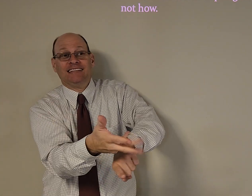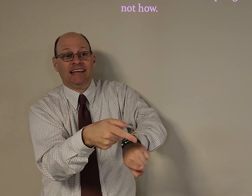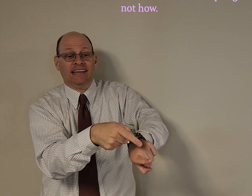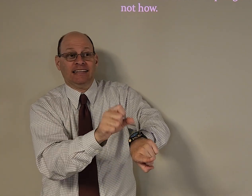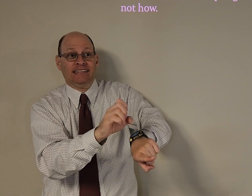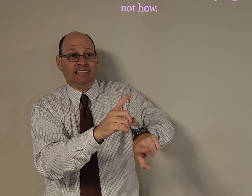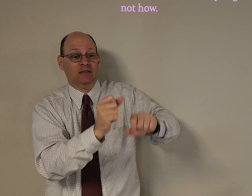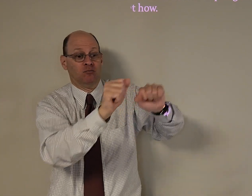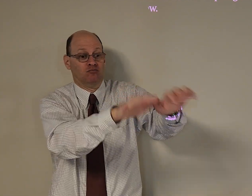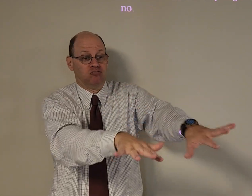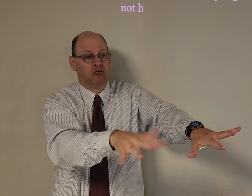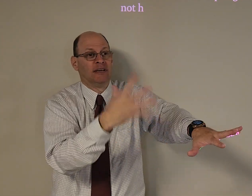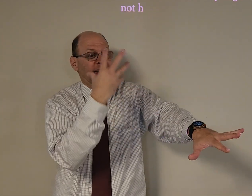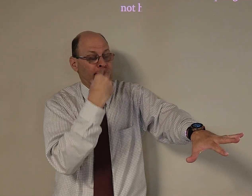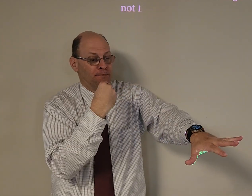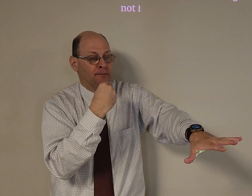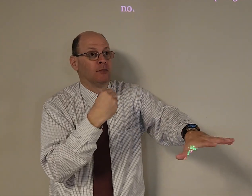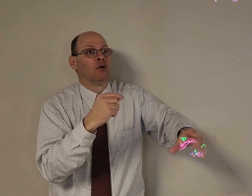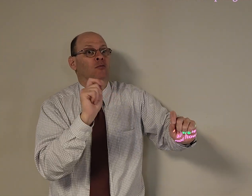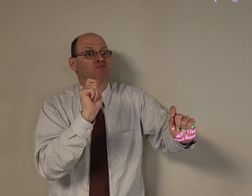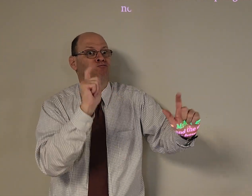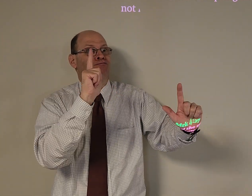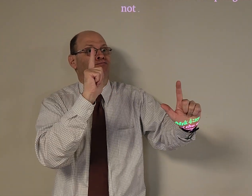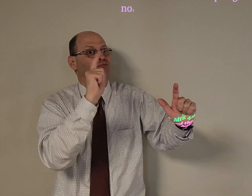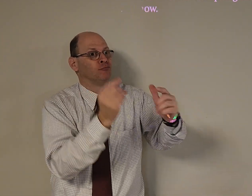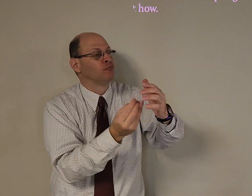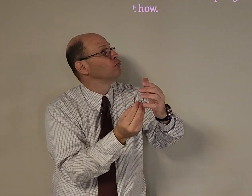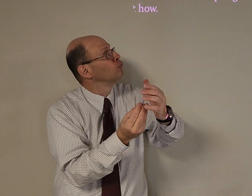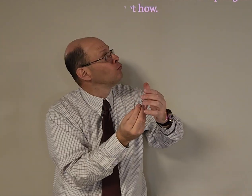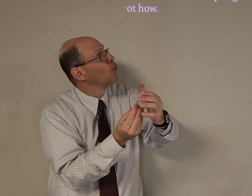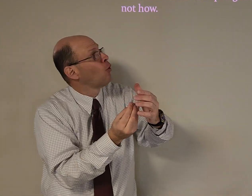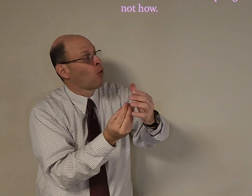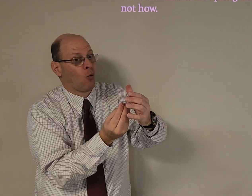I gotta figure out the thought here. Talking about the seeds. The seeds are asleep.